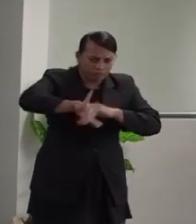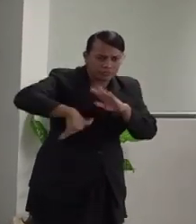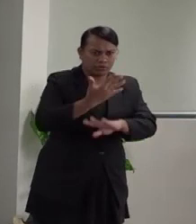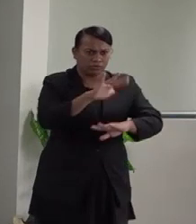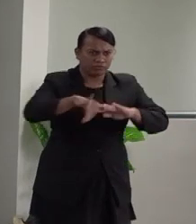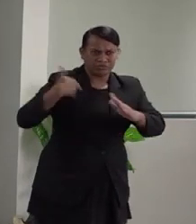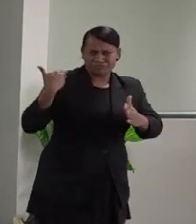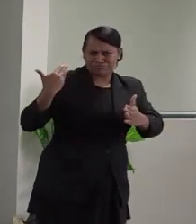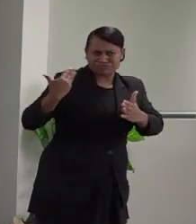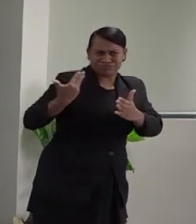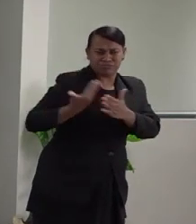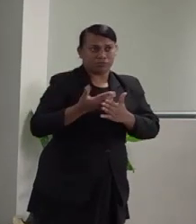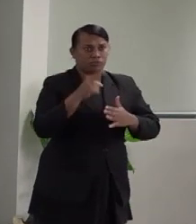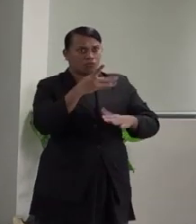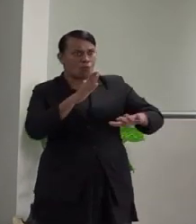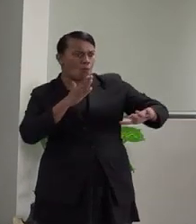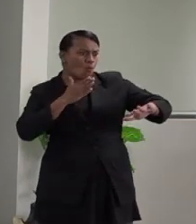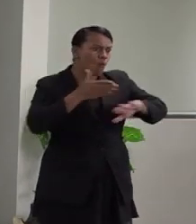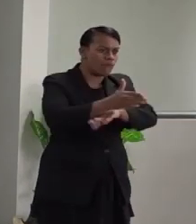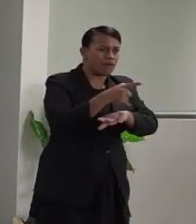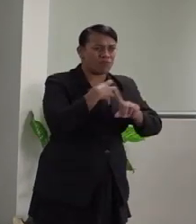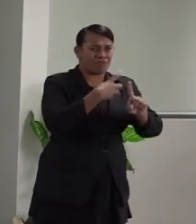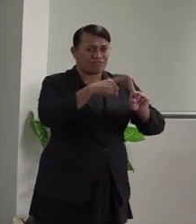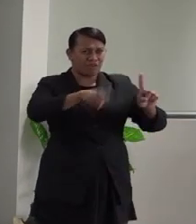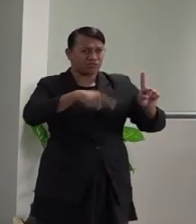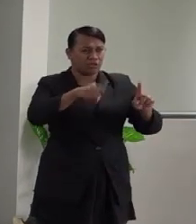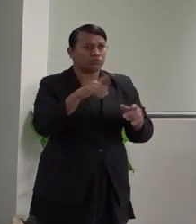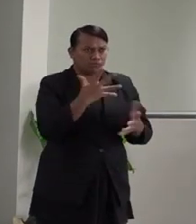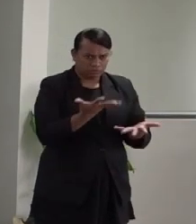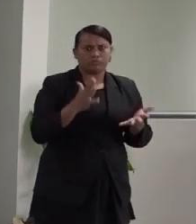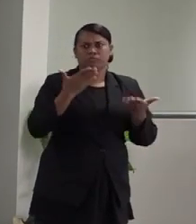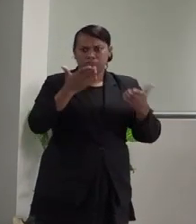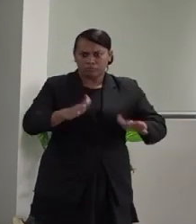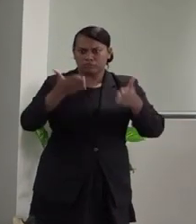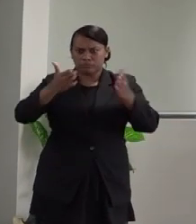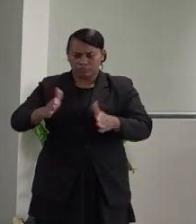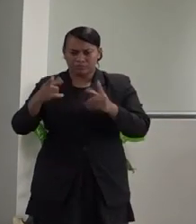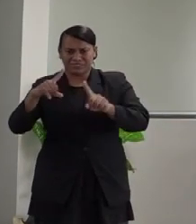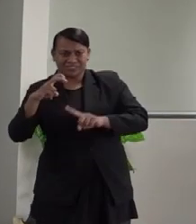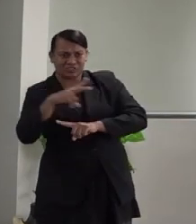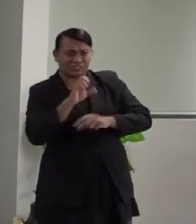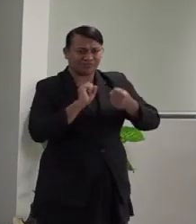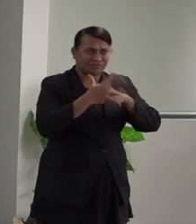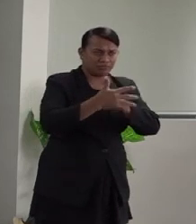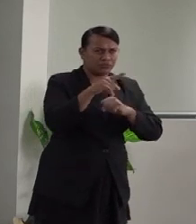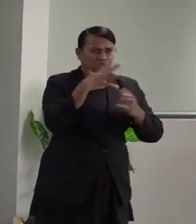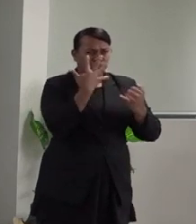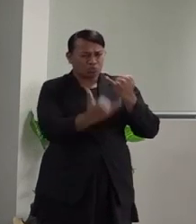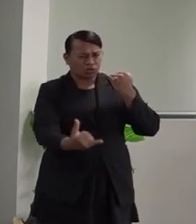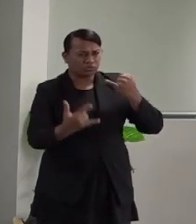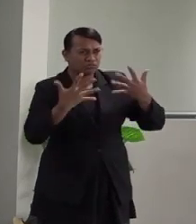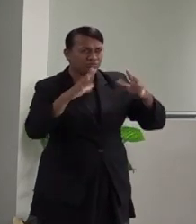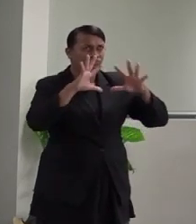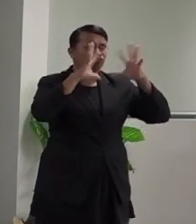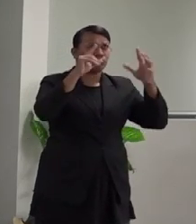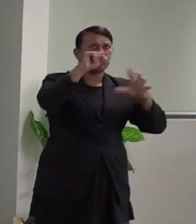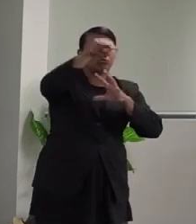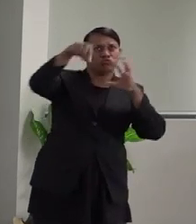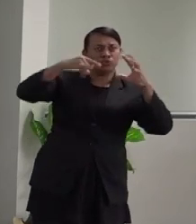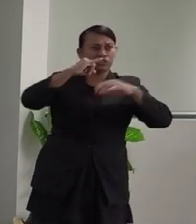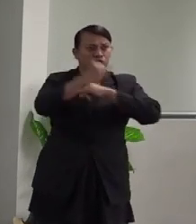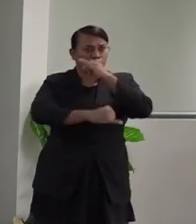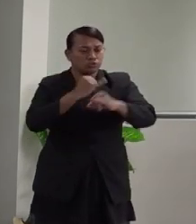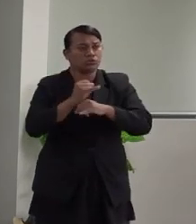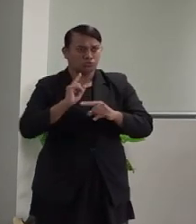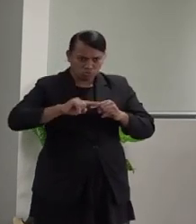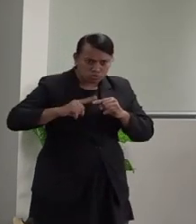increase in total cases, indicating the worst of the spread is yet to come. As